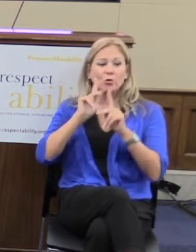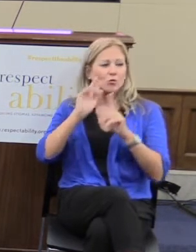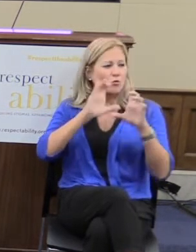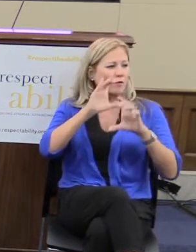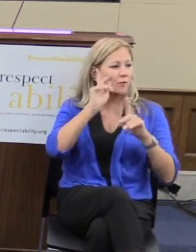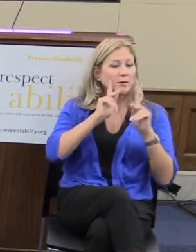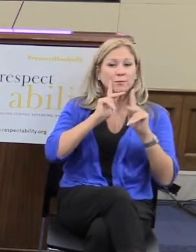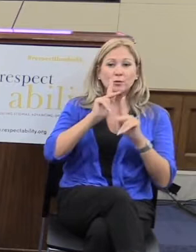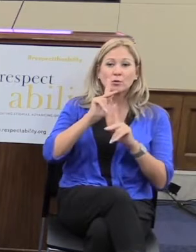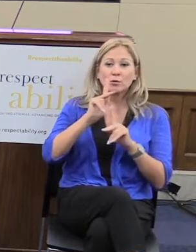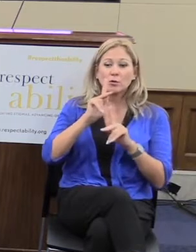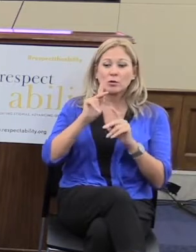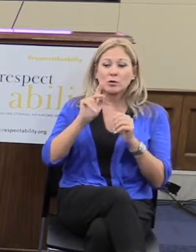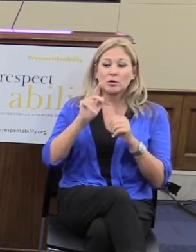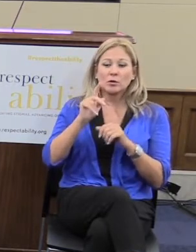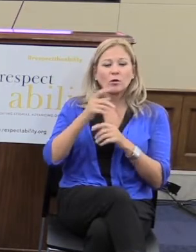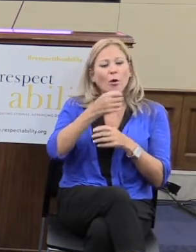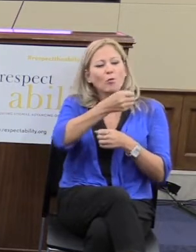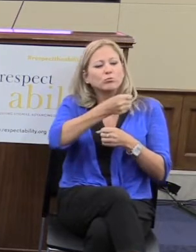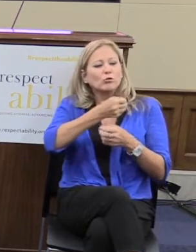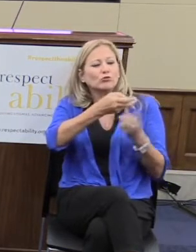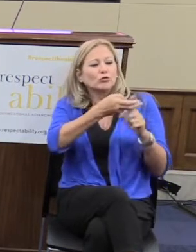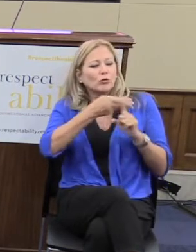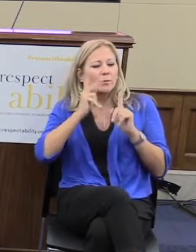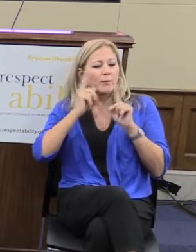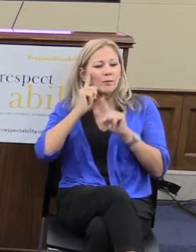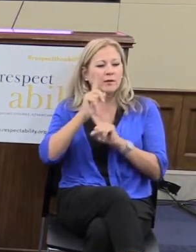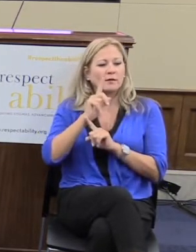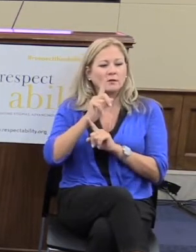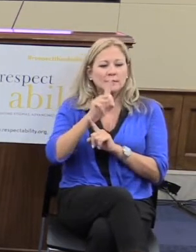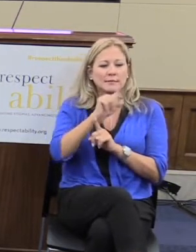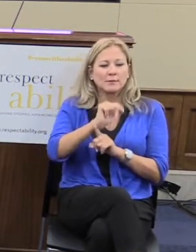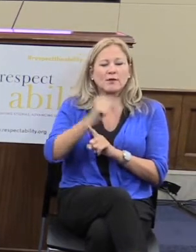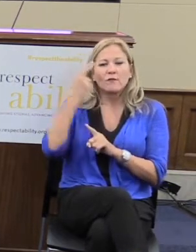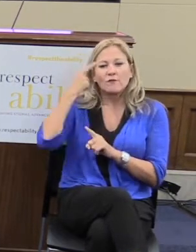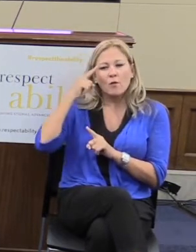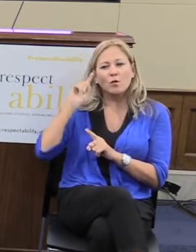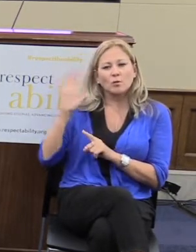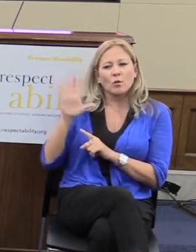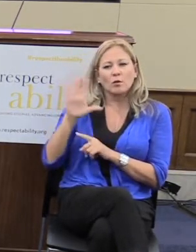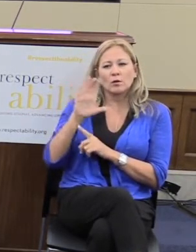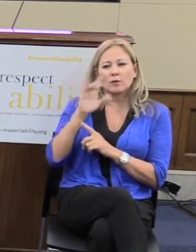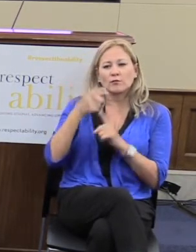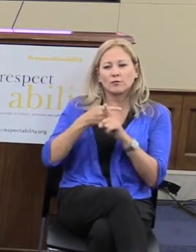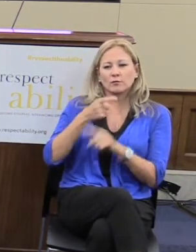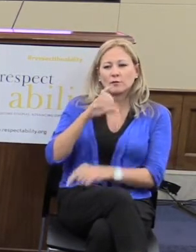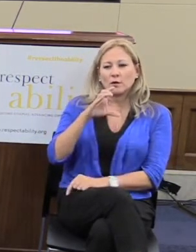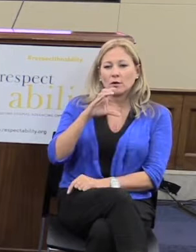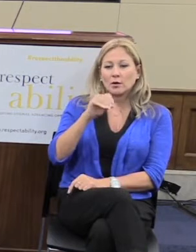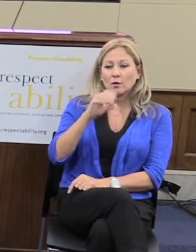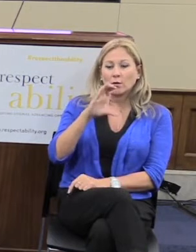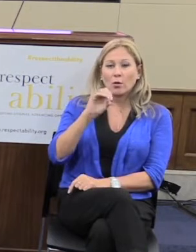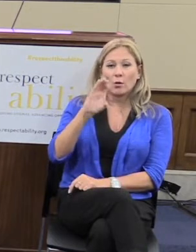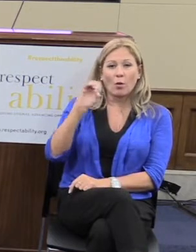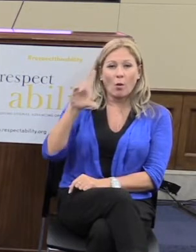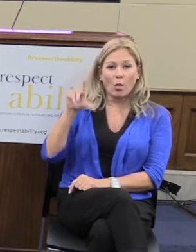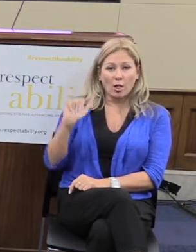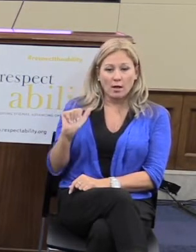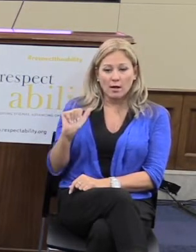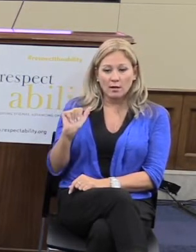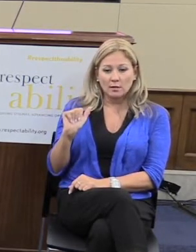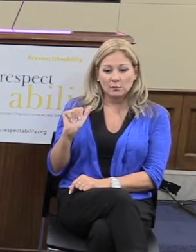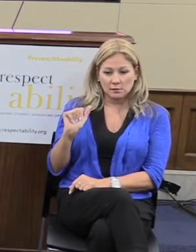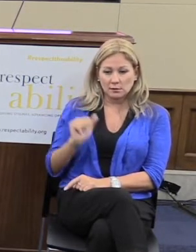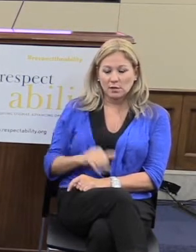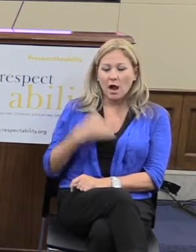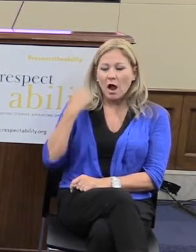disabilities at Coke? So originally you spoke about how this was a situation that you were brought into.